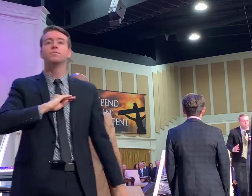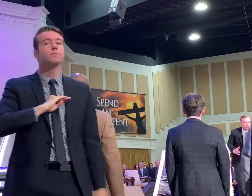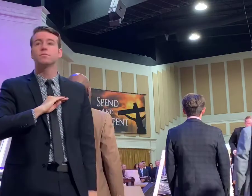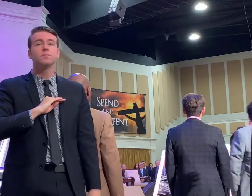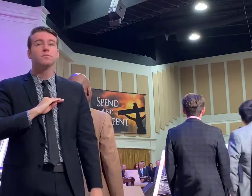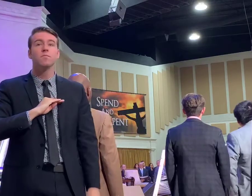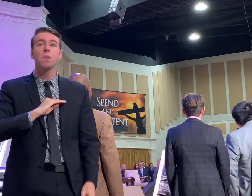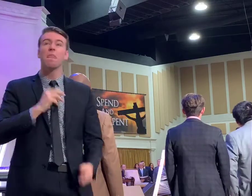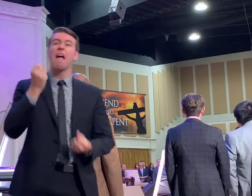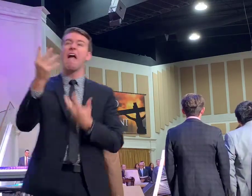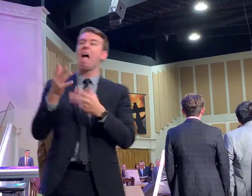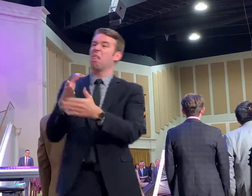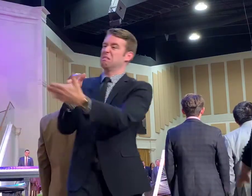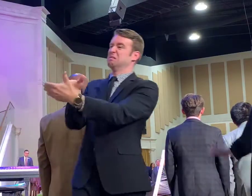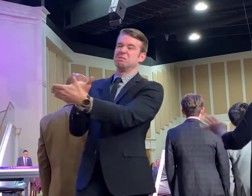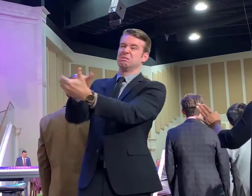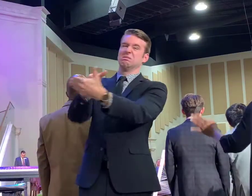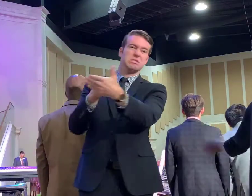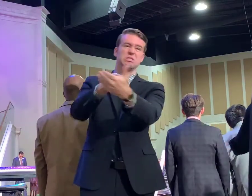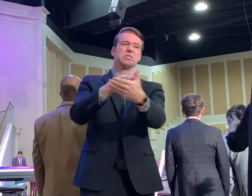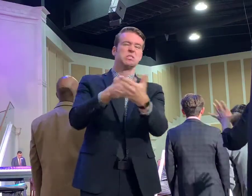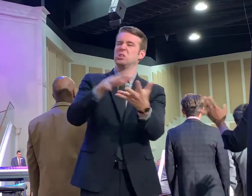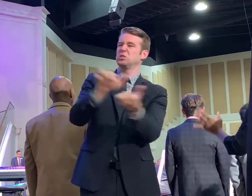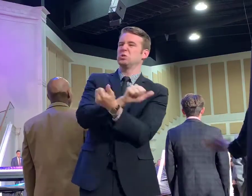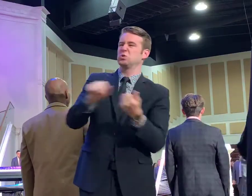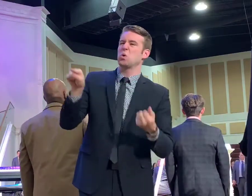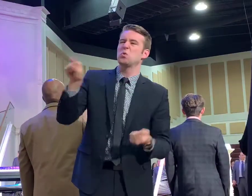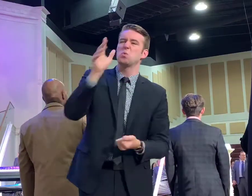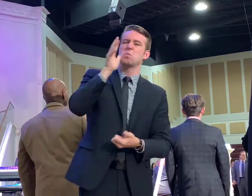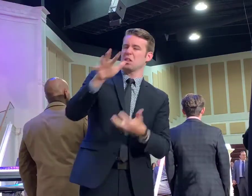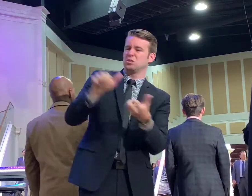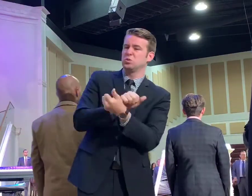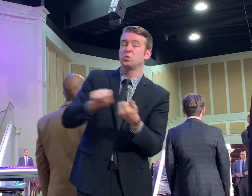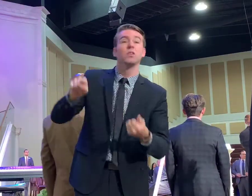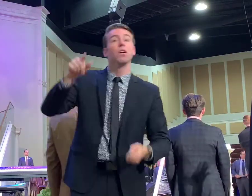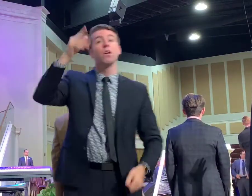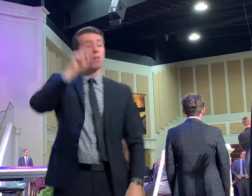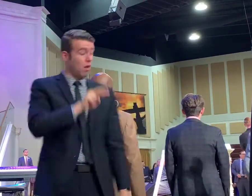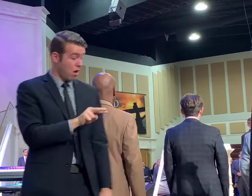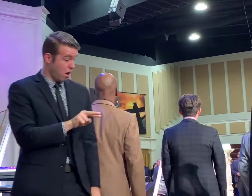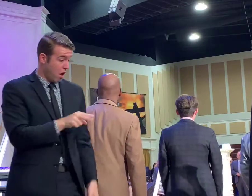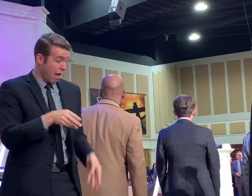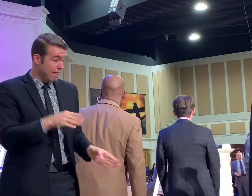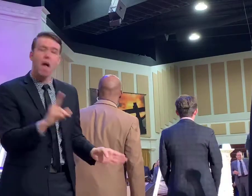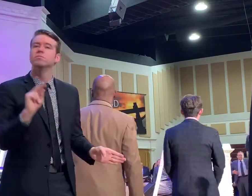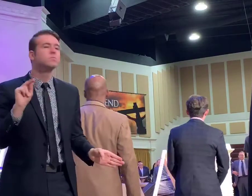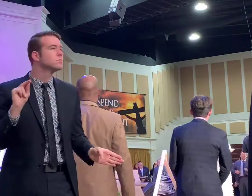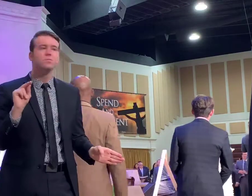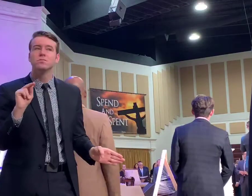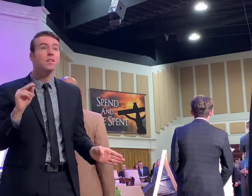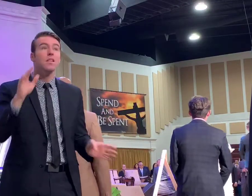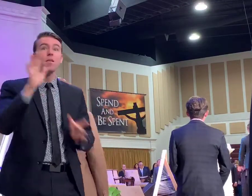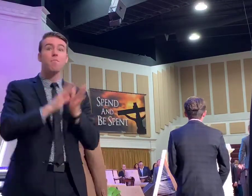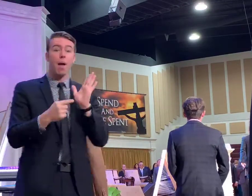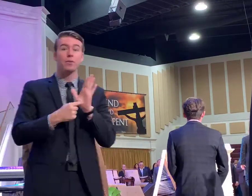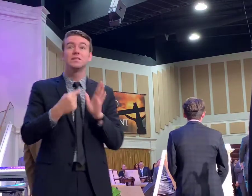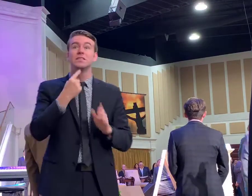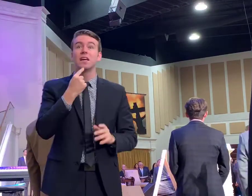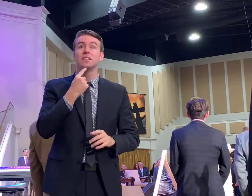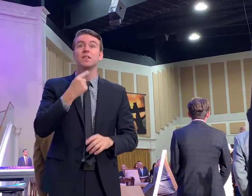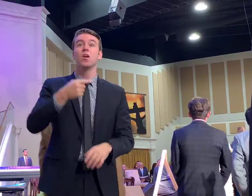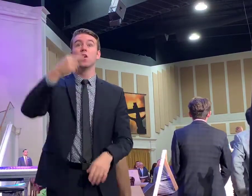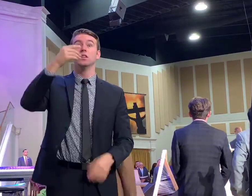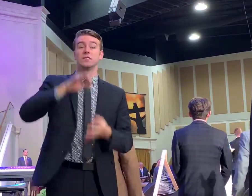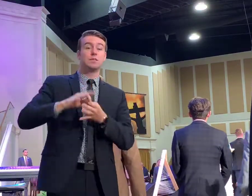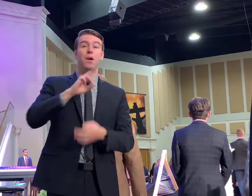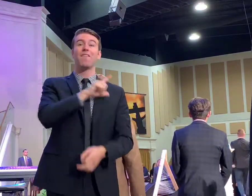going to do to you. Tell them how they're going to destroy you. The Bible says for the first time in Samson's life, the Spirit of the